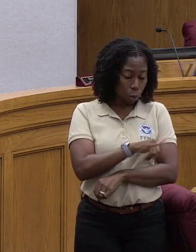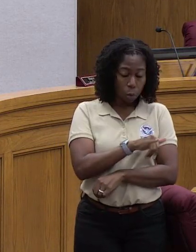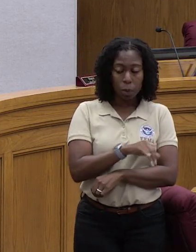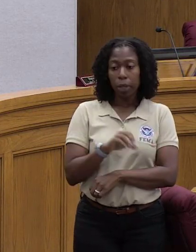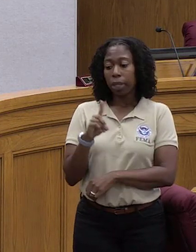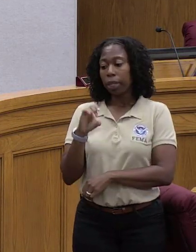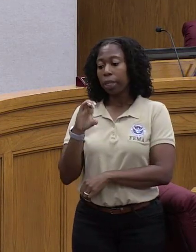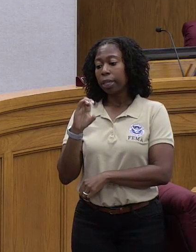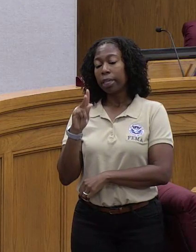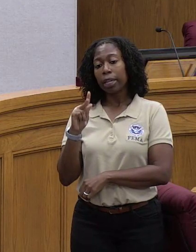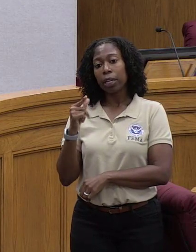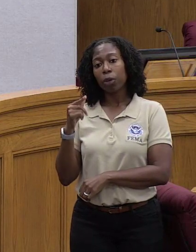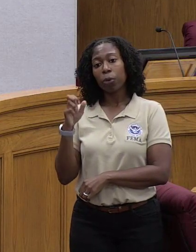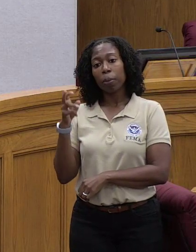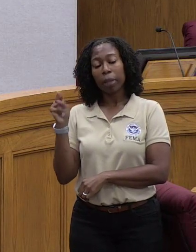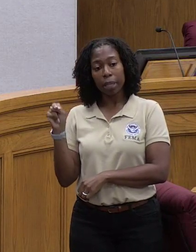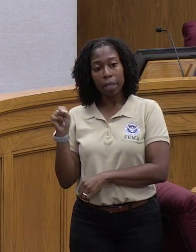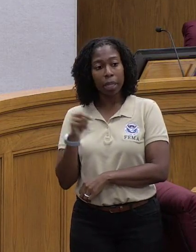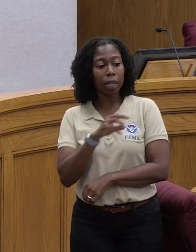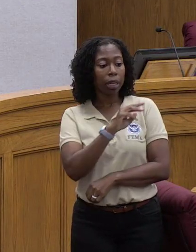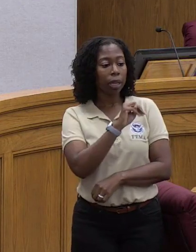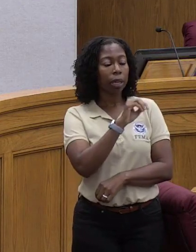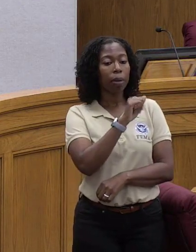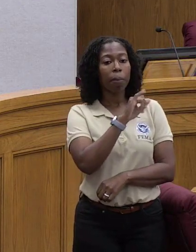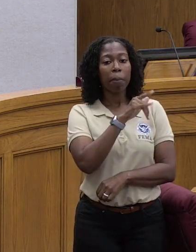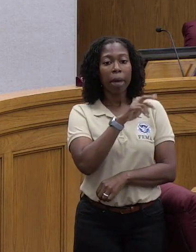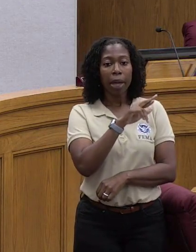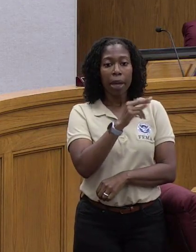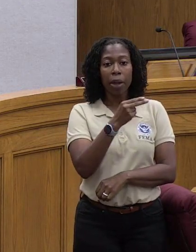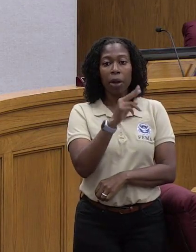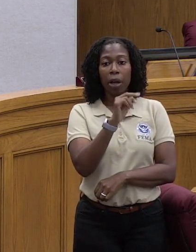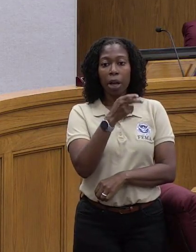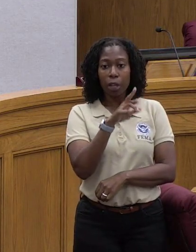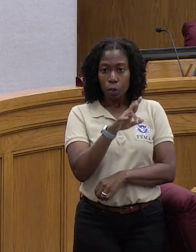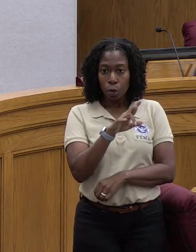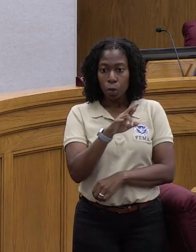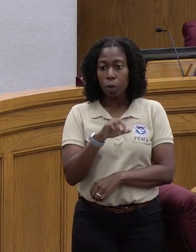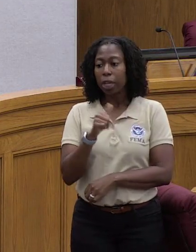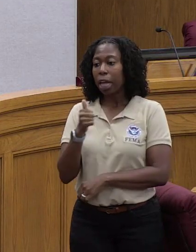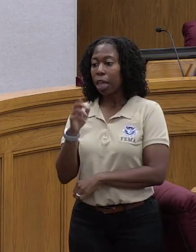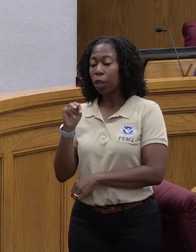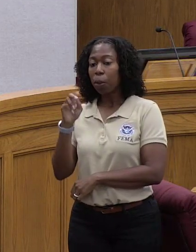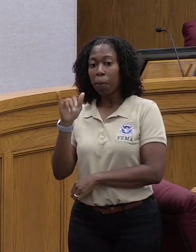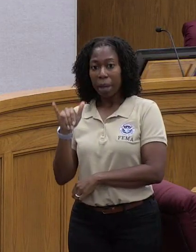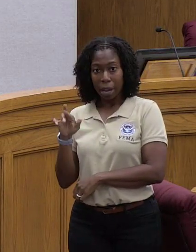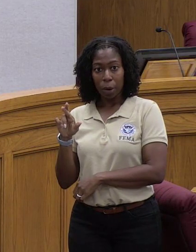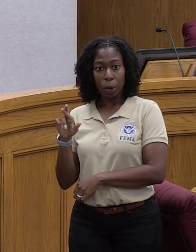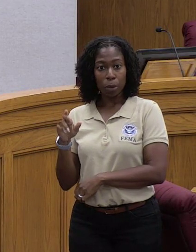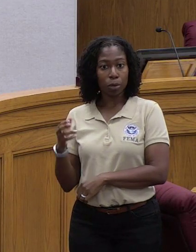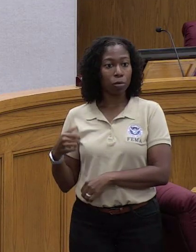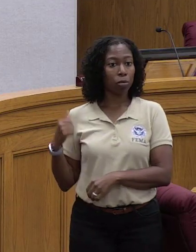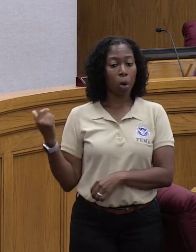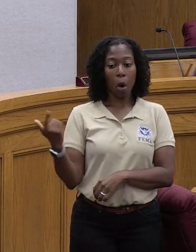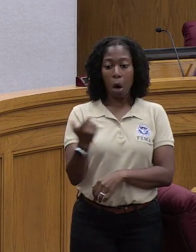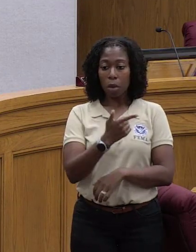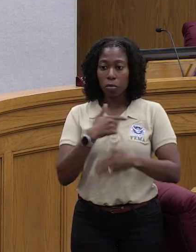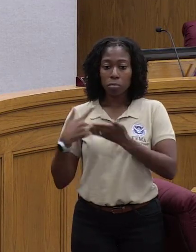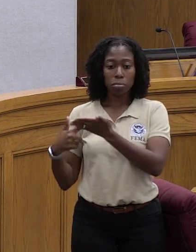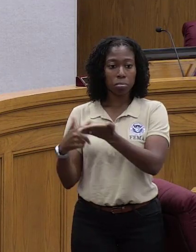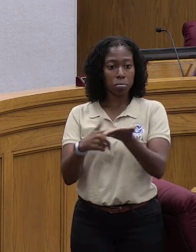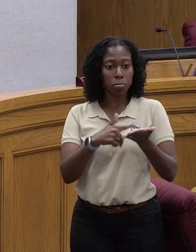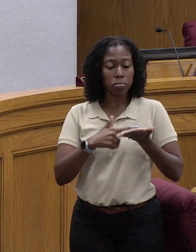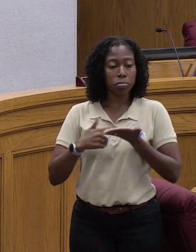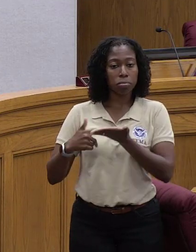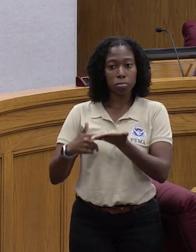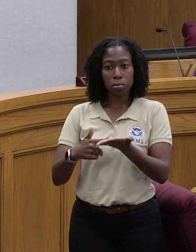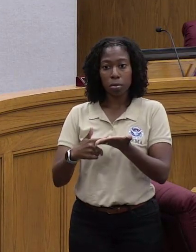Ramillion, Mayor Hunter, and other mayors here in Calcasieu Parish. And on